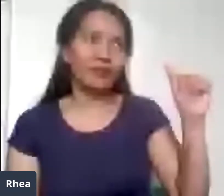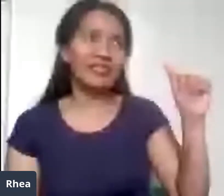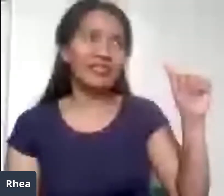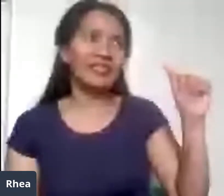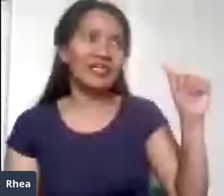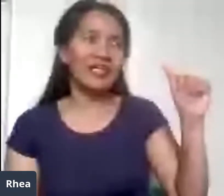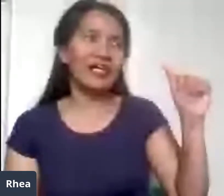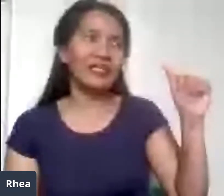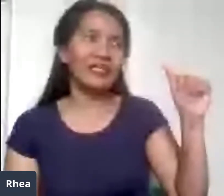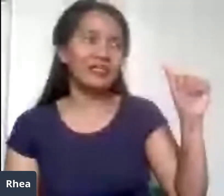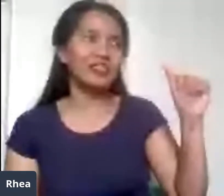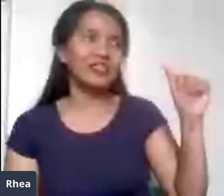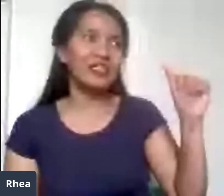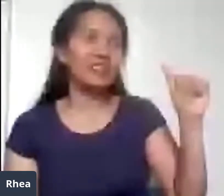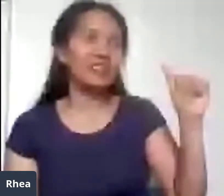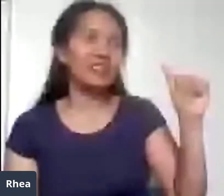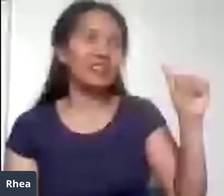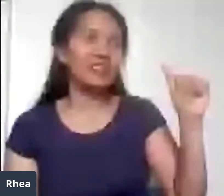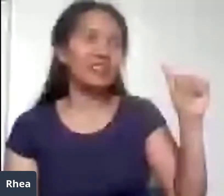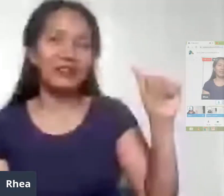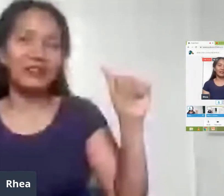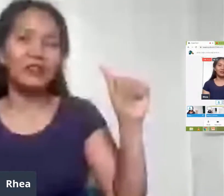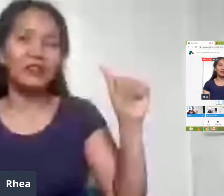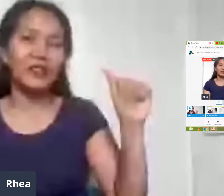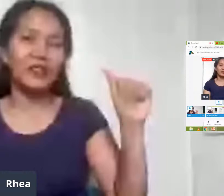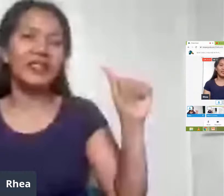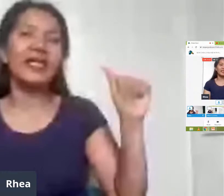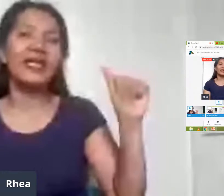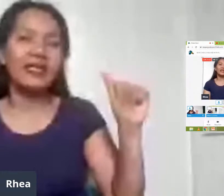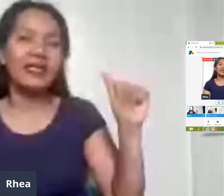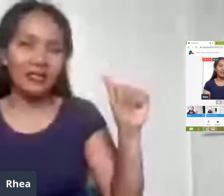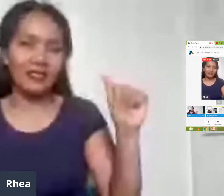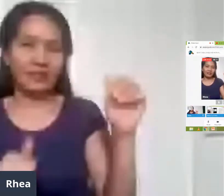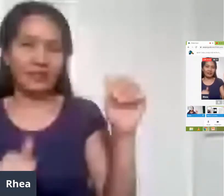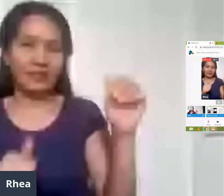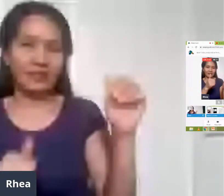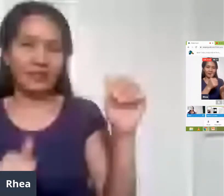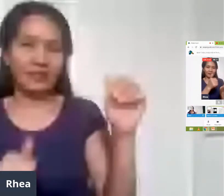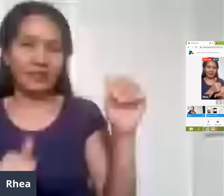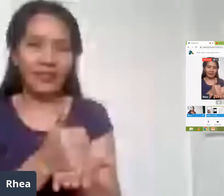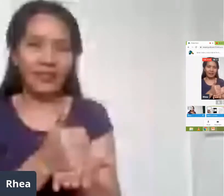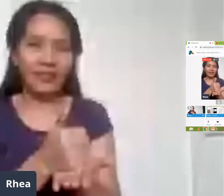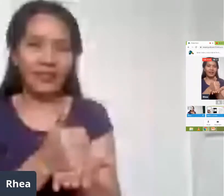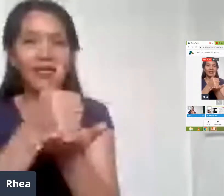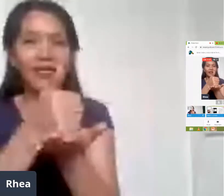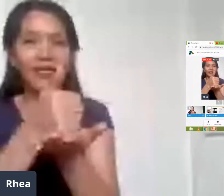sa COVID-19, kailangan natin siya. It would be related to the word aid.